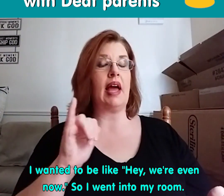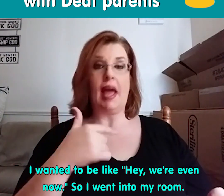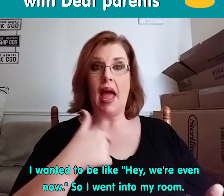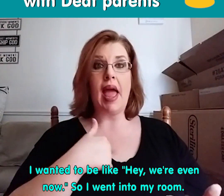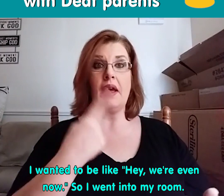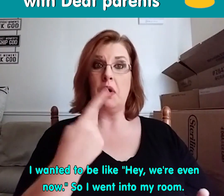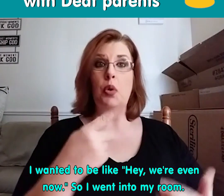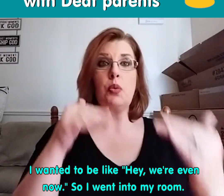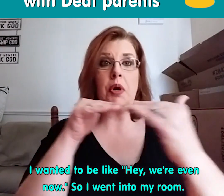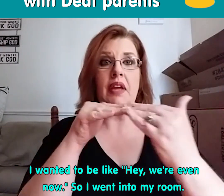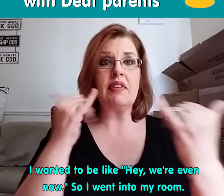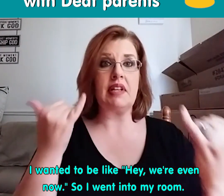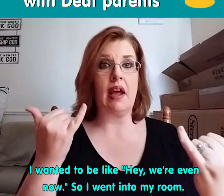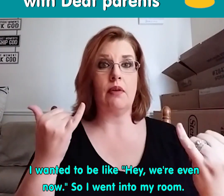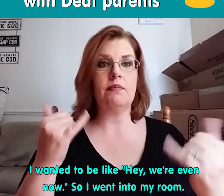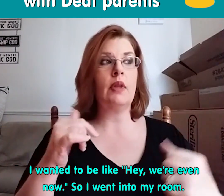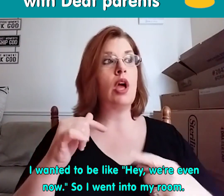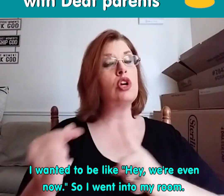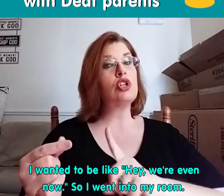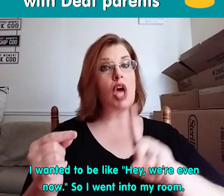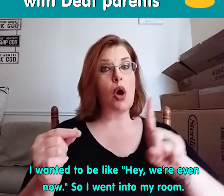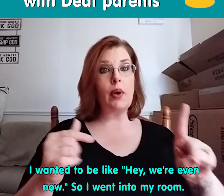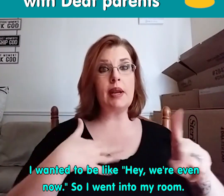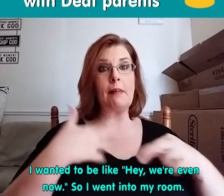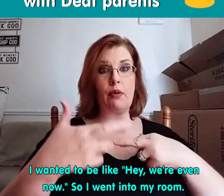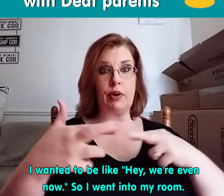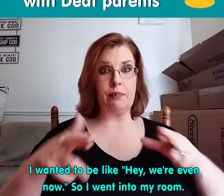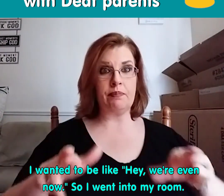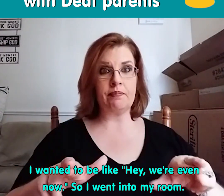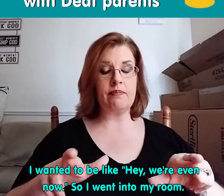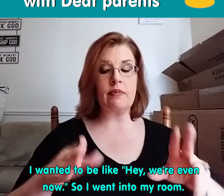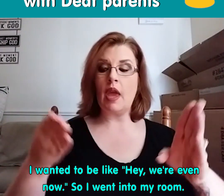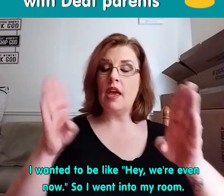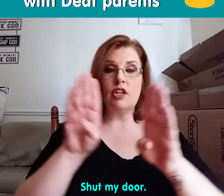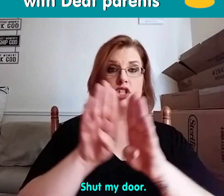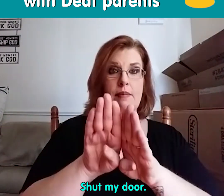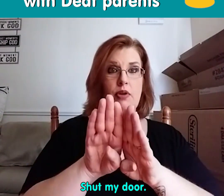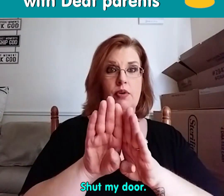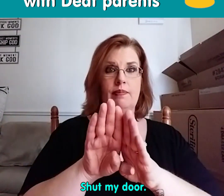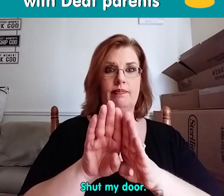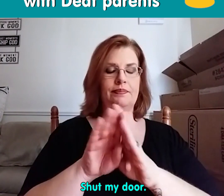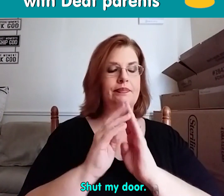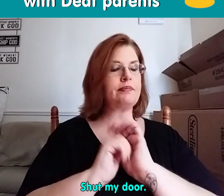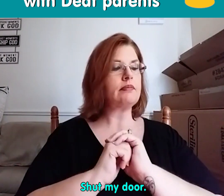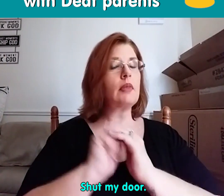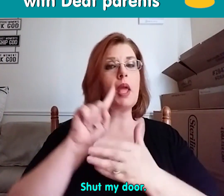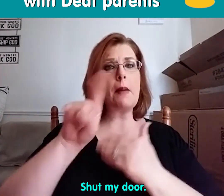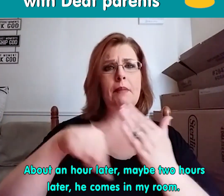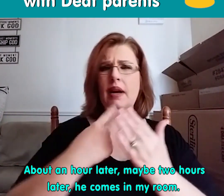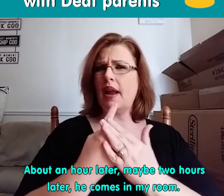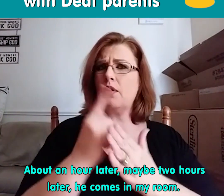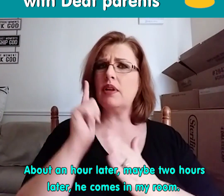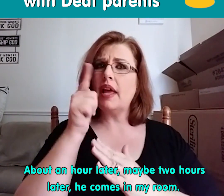like, hey, we're even now. So I went into my room, shut my door. About an hour